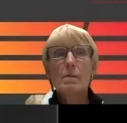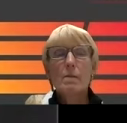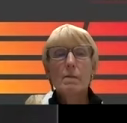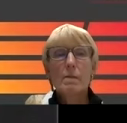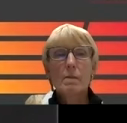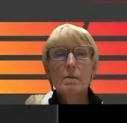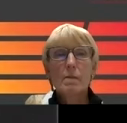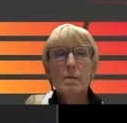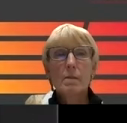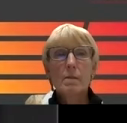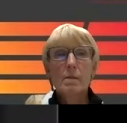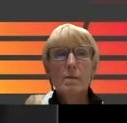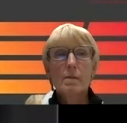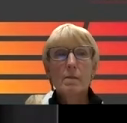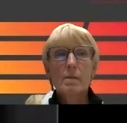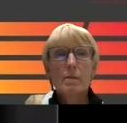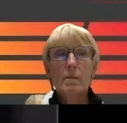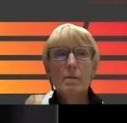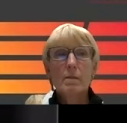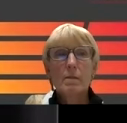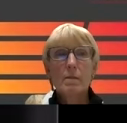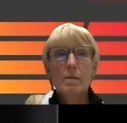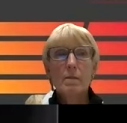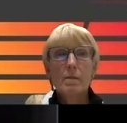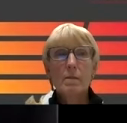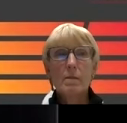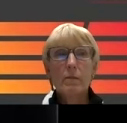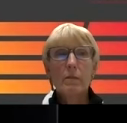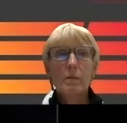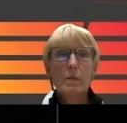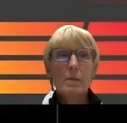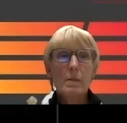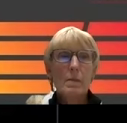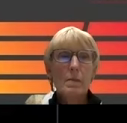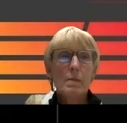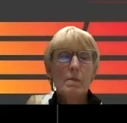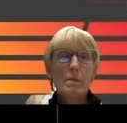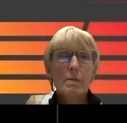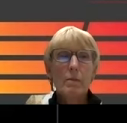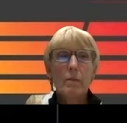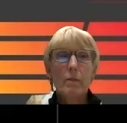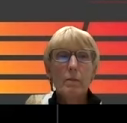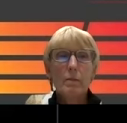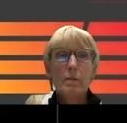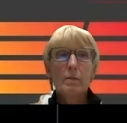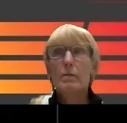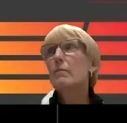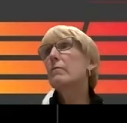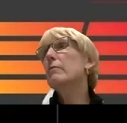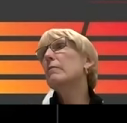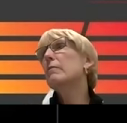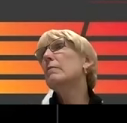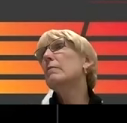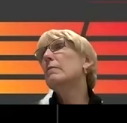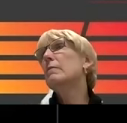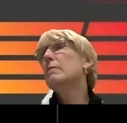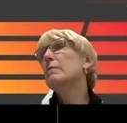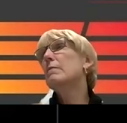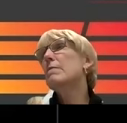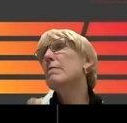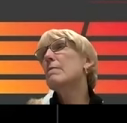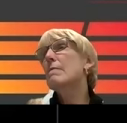my eye, can see the speck in his. I have a brother who was the pastor of Mount Olive